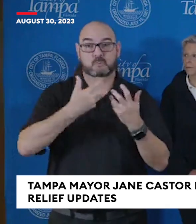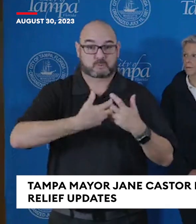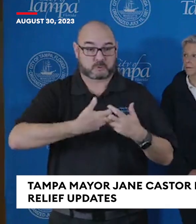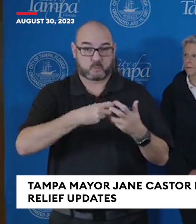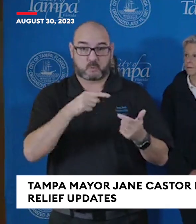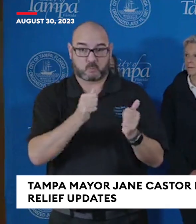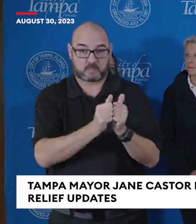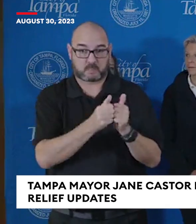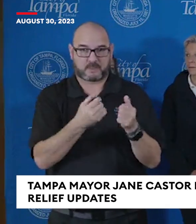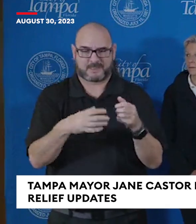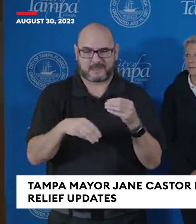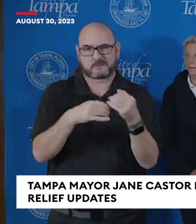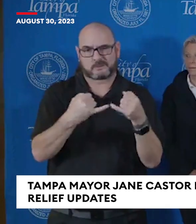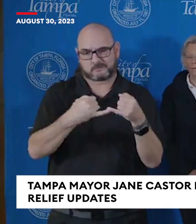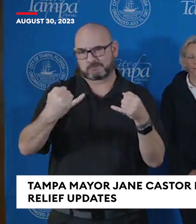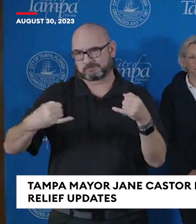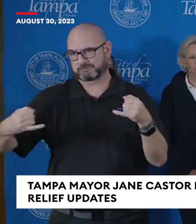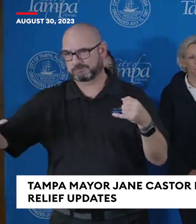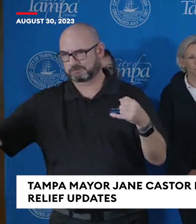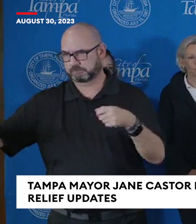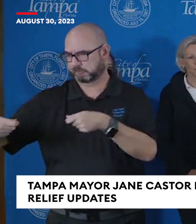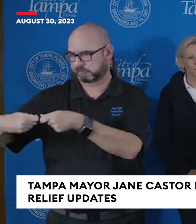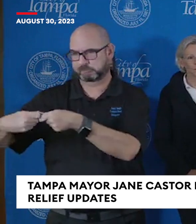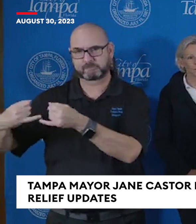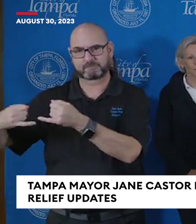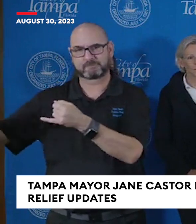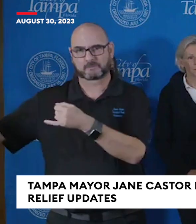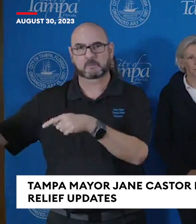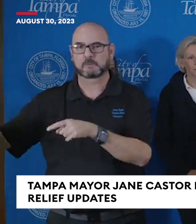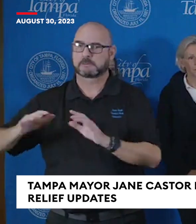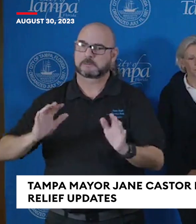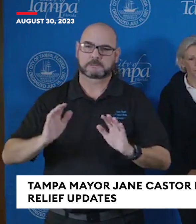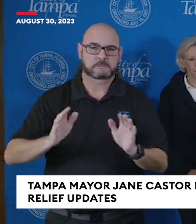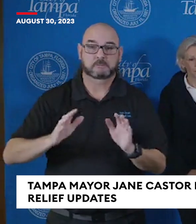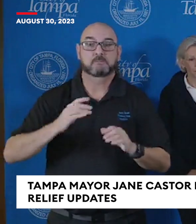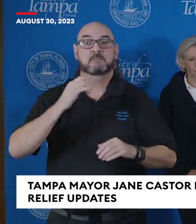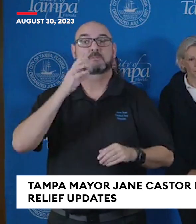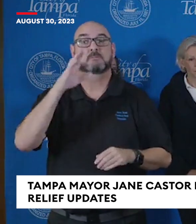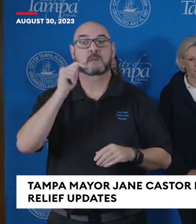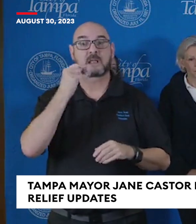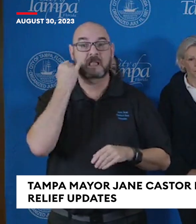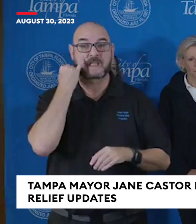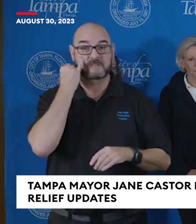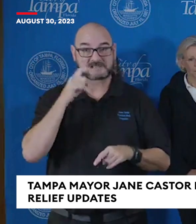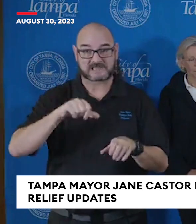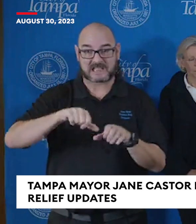before refueling. Never refuel your generator while it is running.